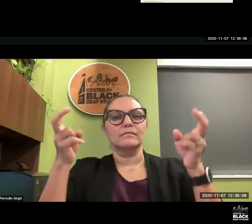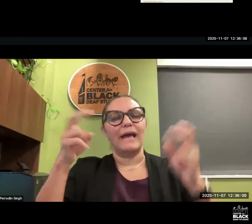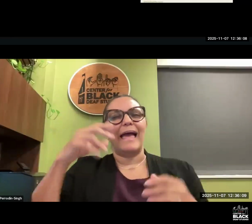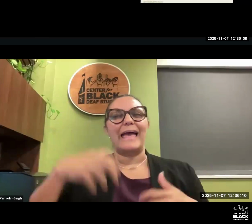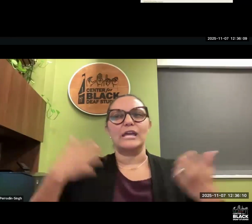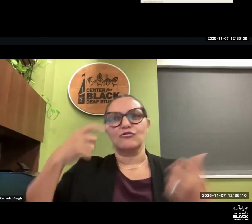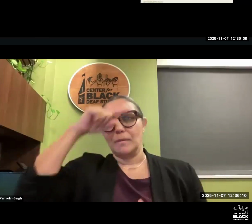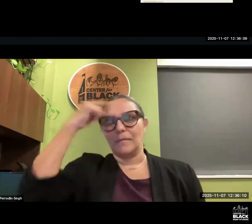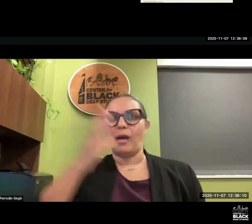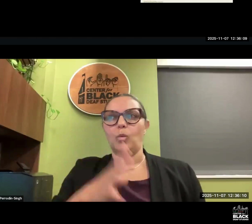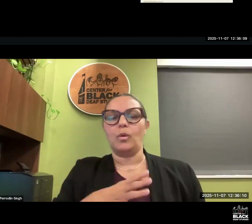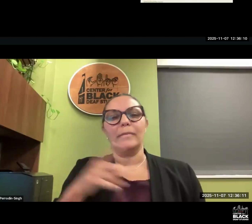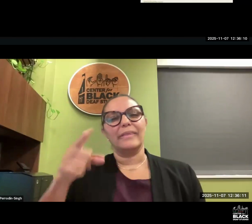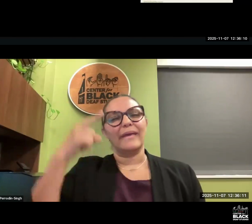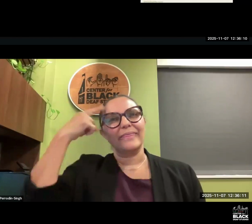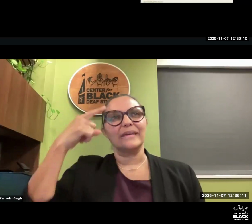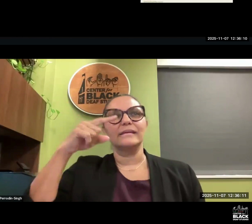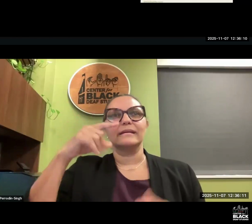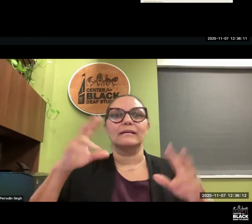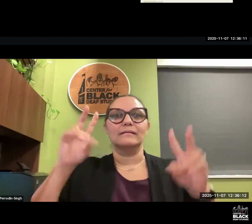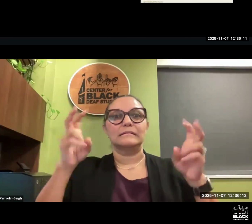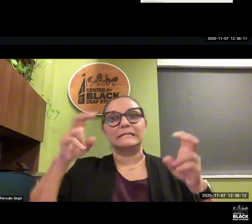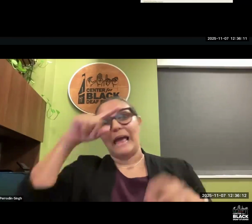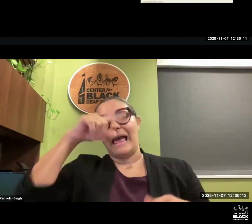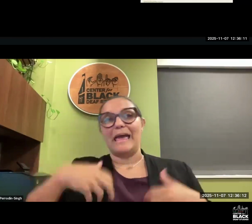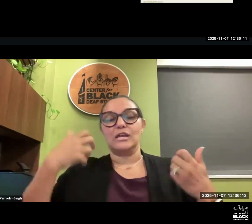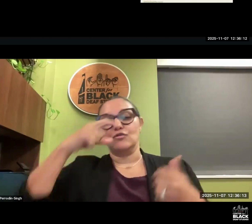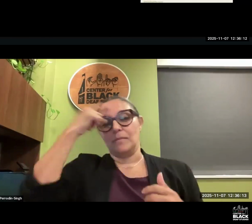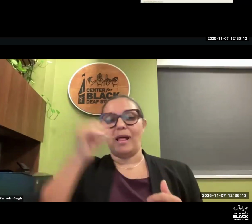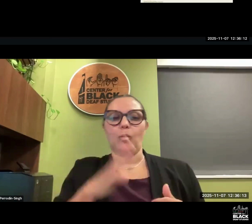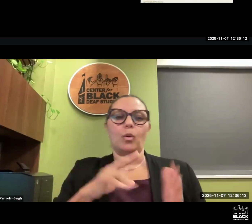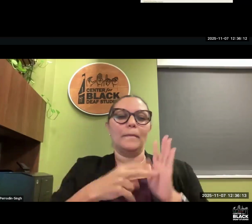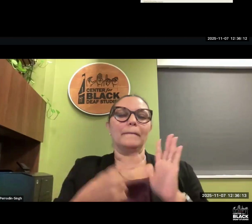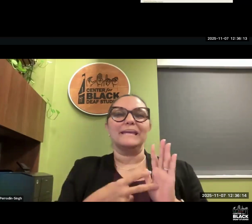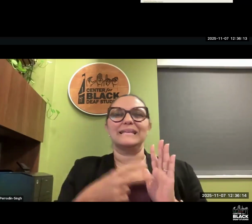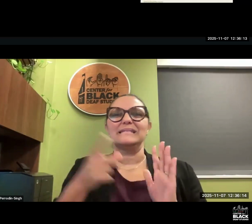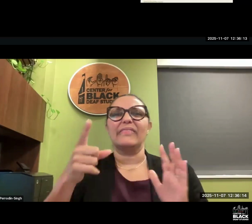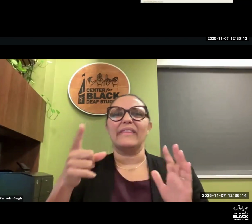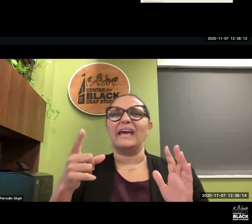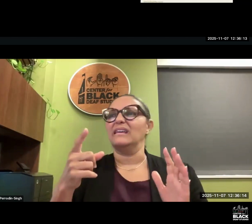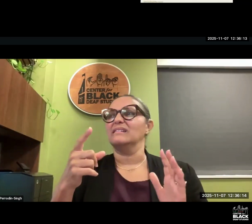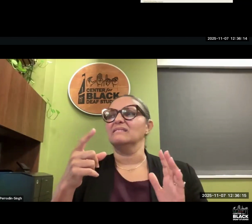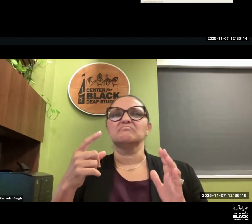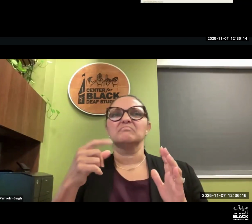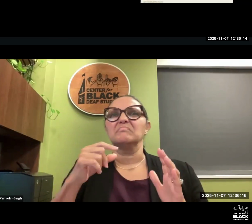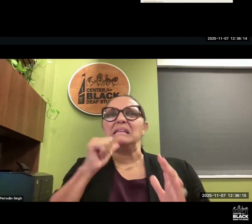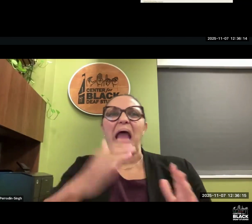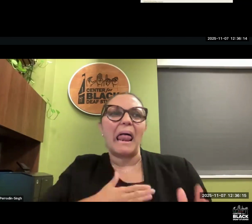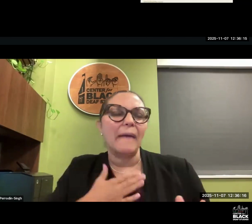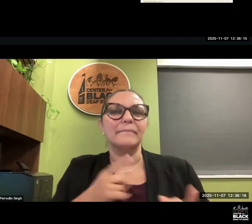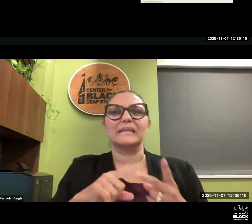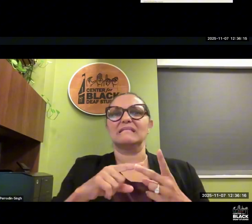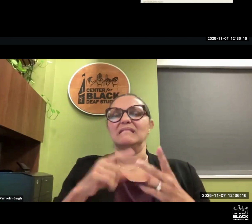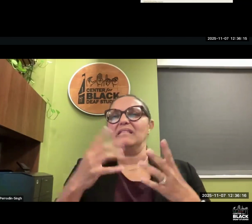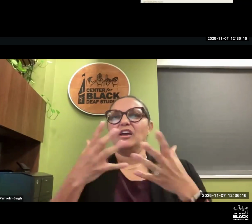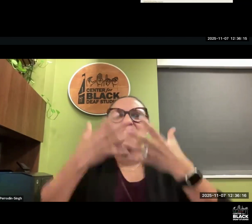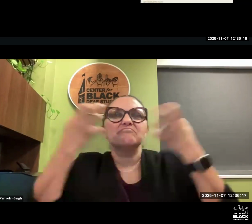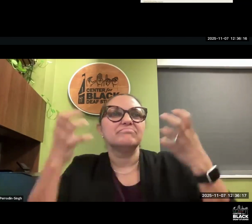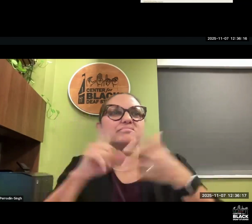woman? And often people misunderstand that persona, the angry Black woman is not